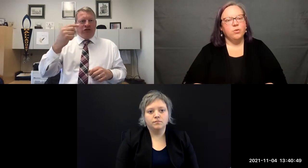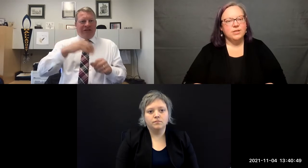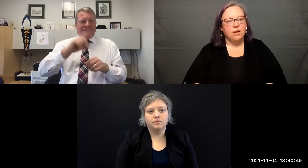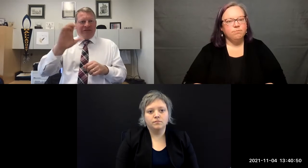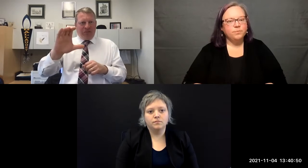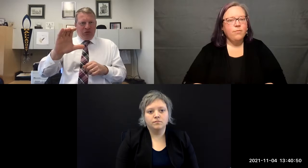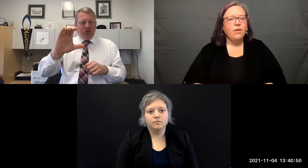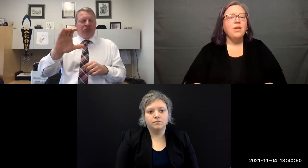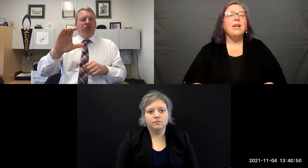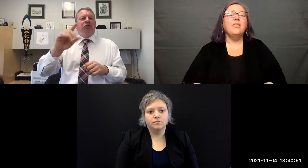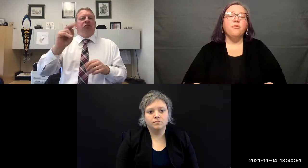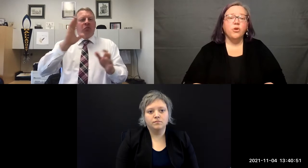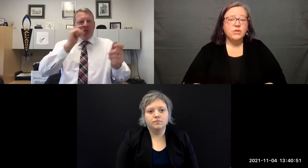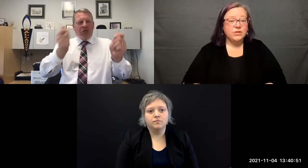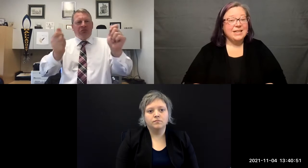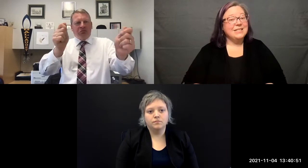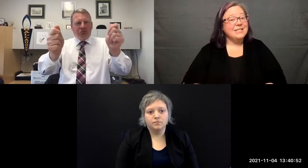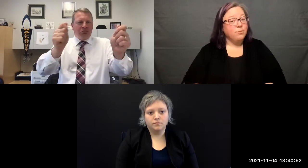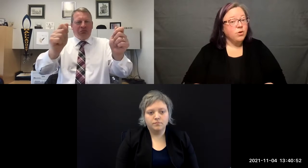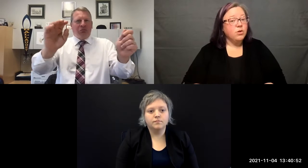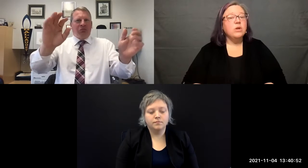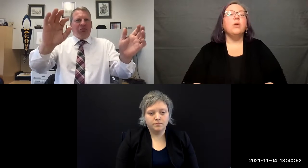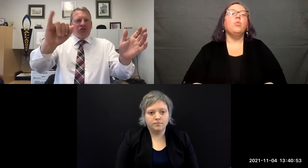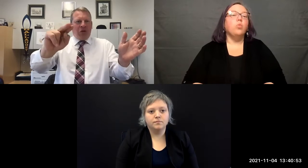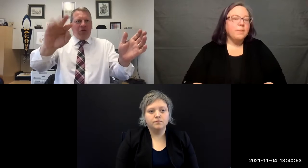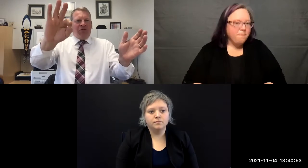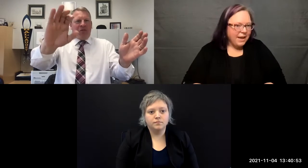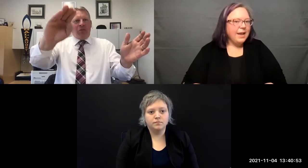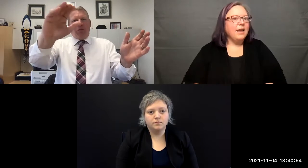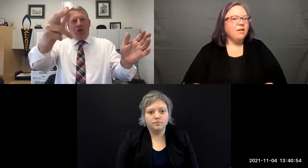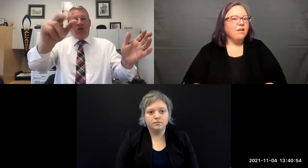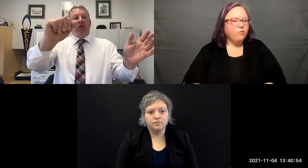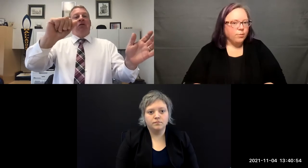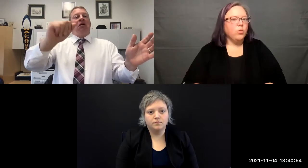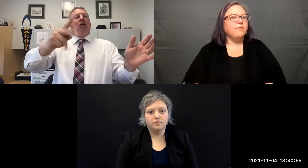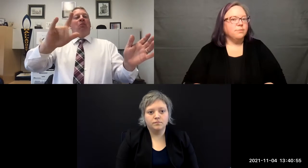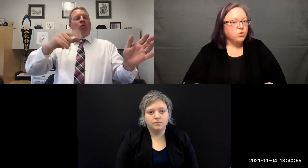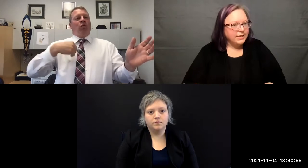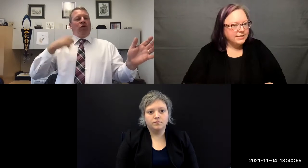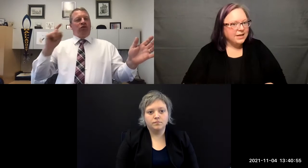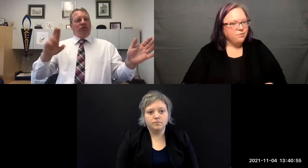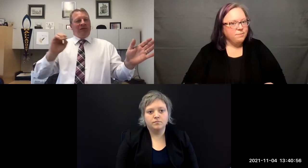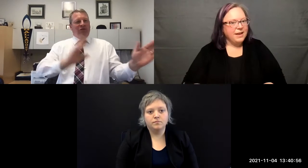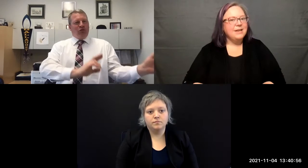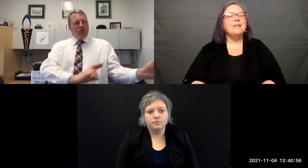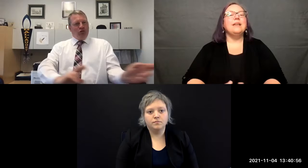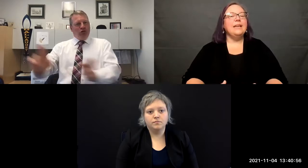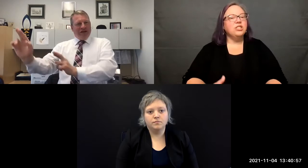on. The first Thursday in December, we may inform you of some tweaks that have been made each and